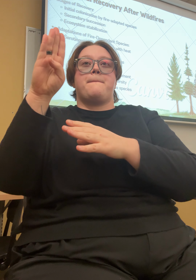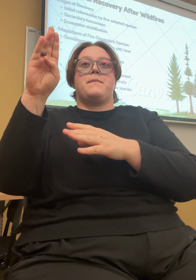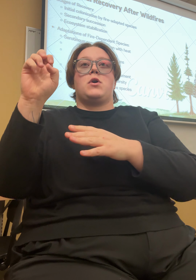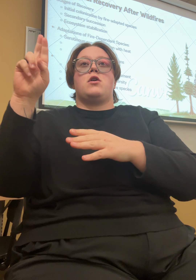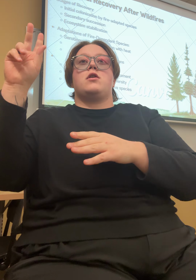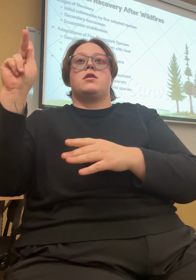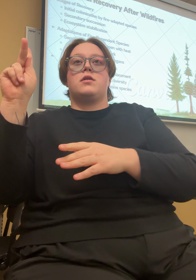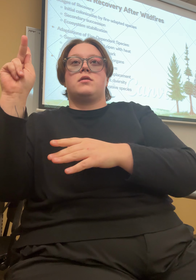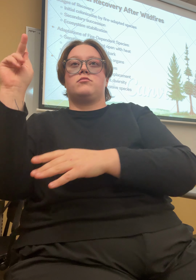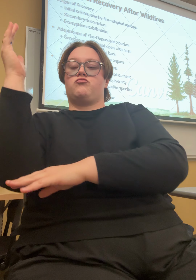organs,